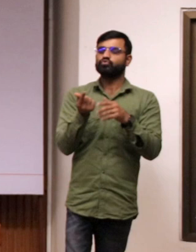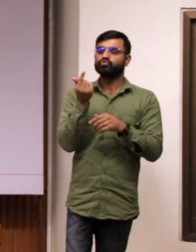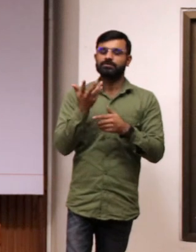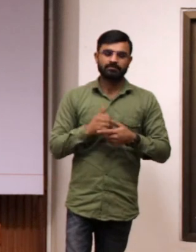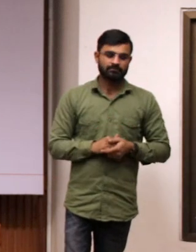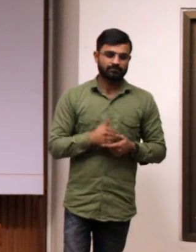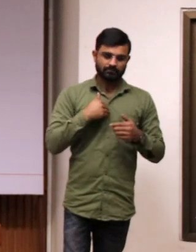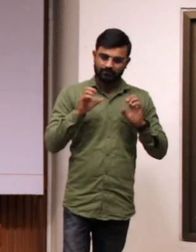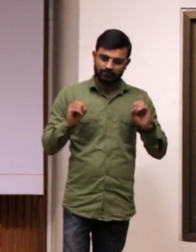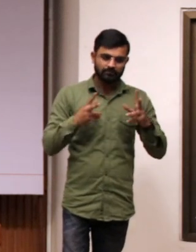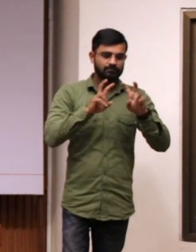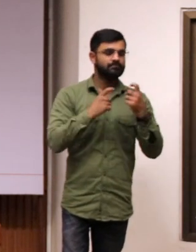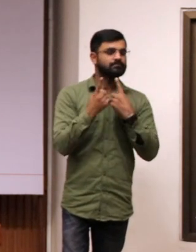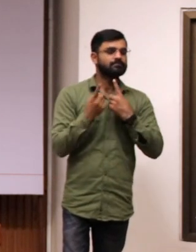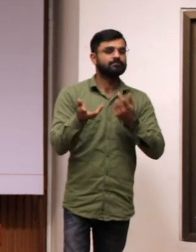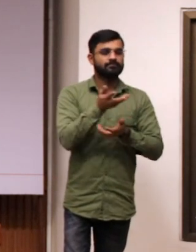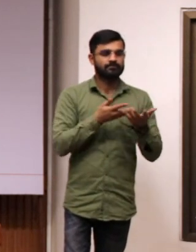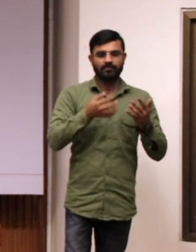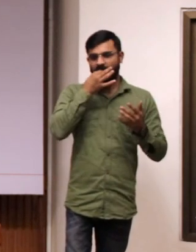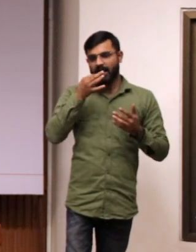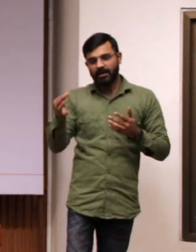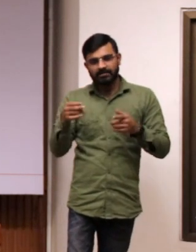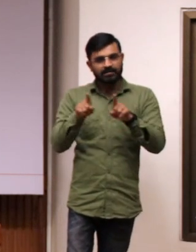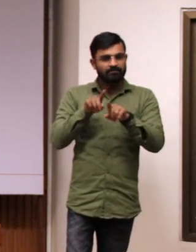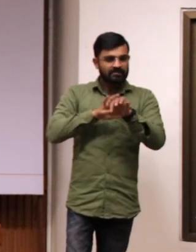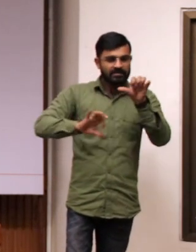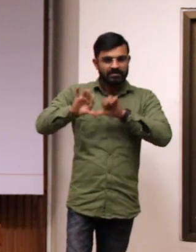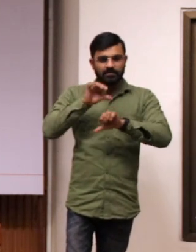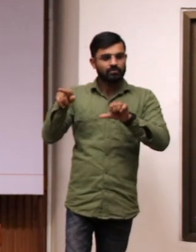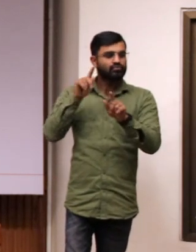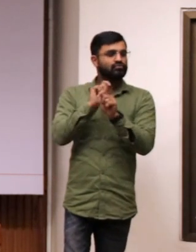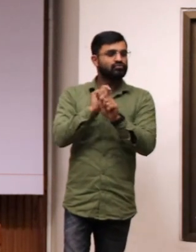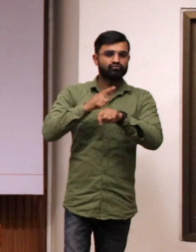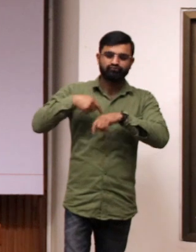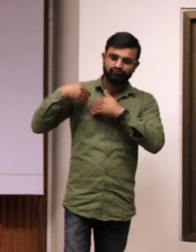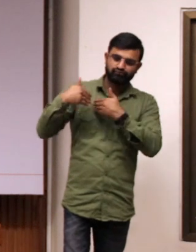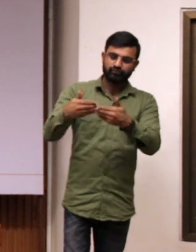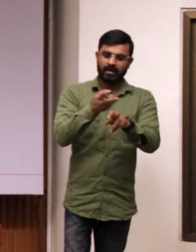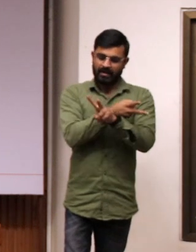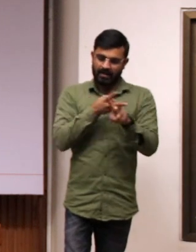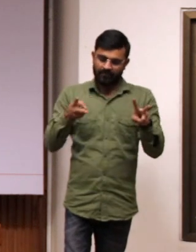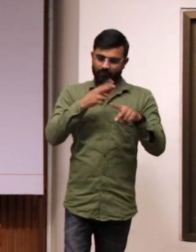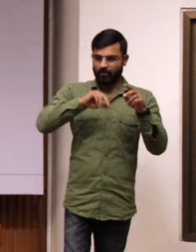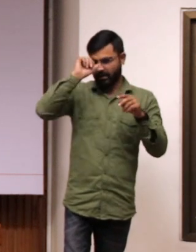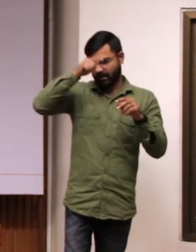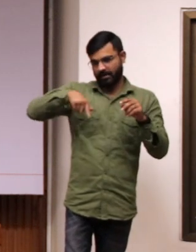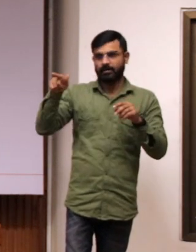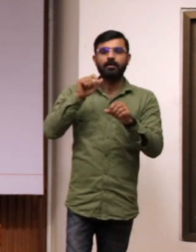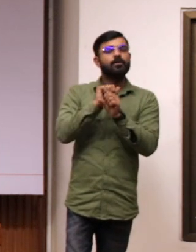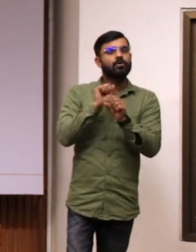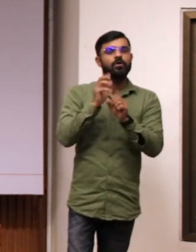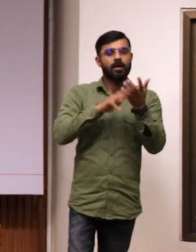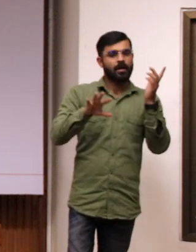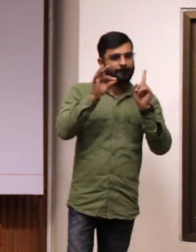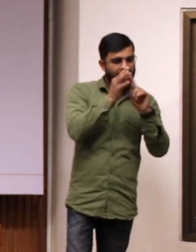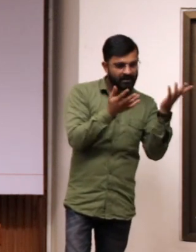I just want to start with the definition, and then I will ask you as a scientist who has worked for such a long time on wildlife and different kind of forests in India. I know you have worked in MP, you